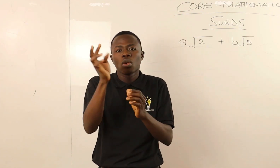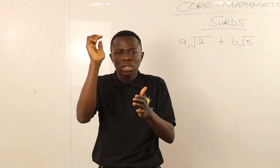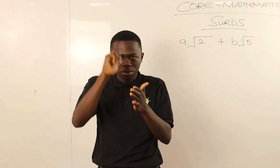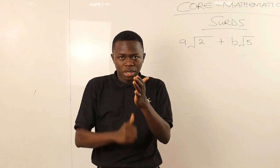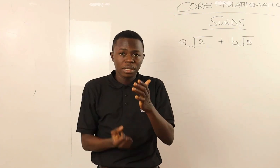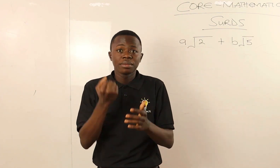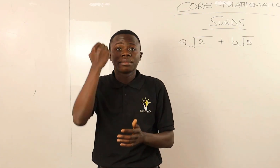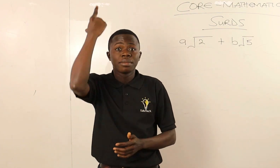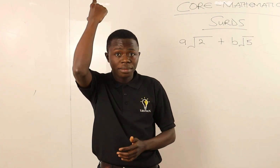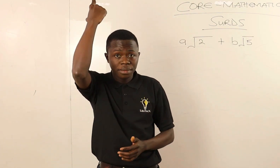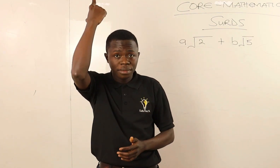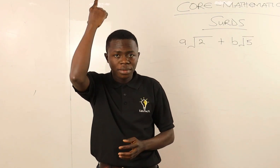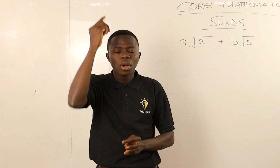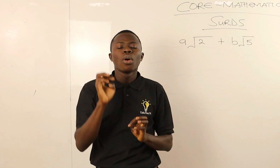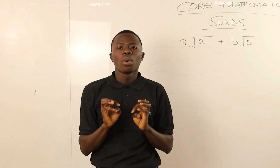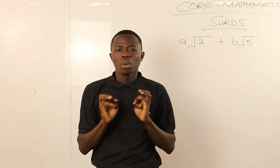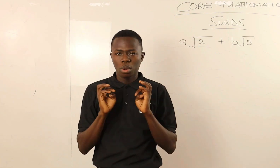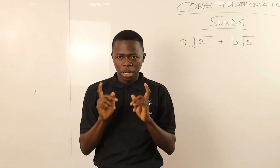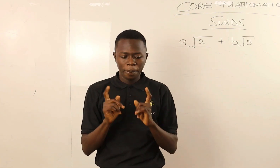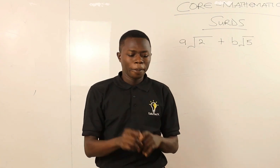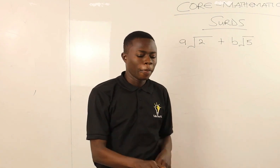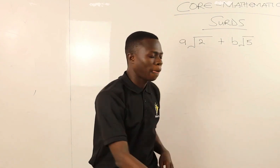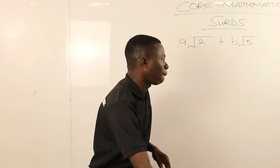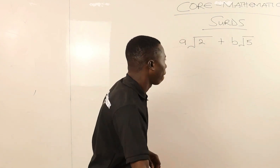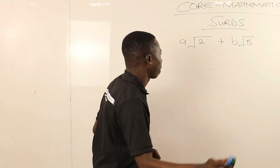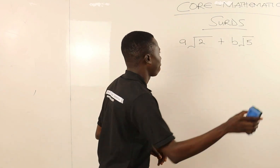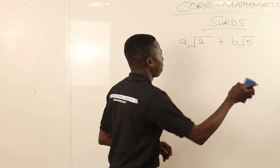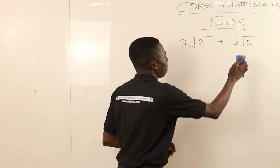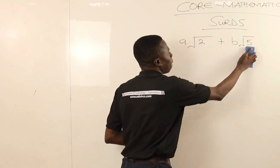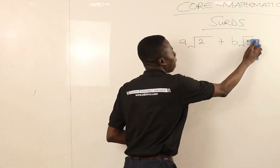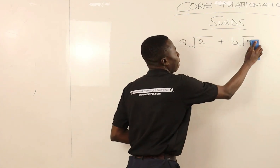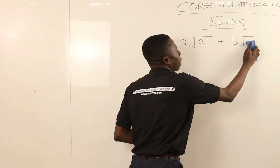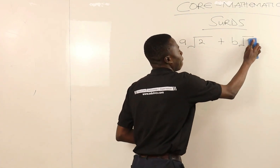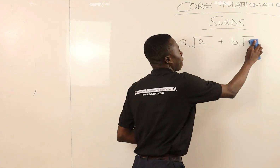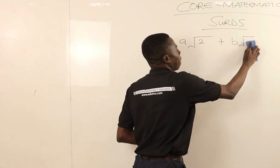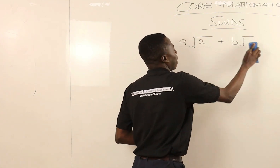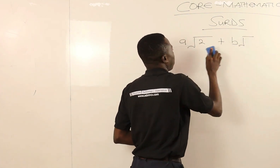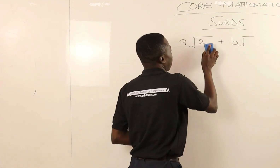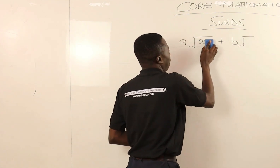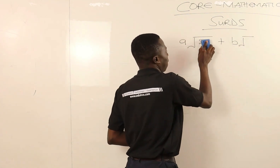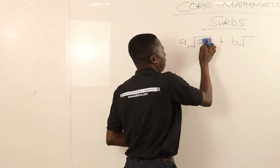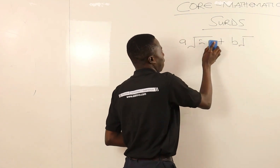So you can only add them or subtract them if the numbers under the square root sign are the